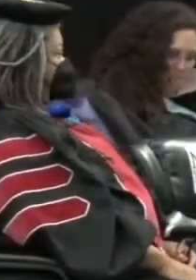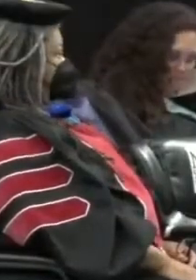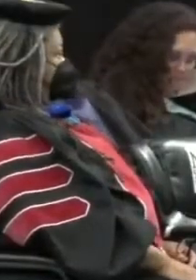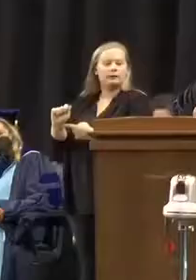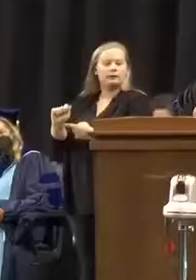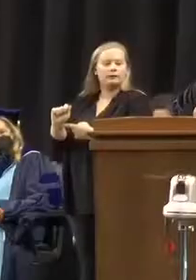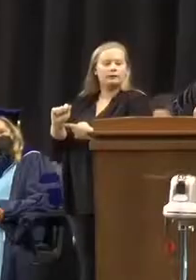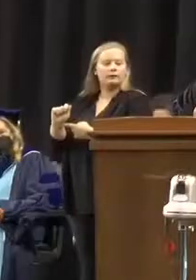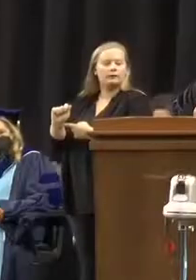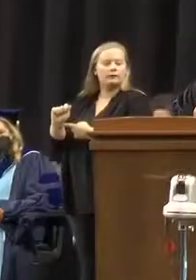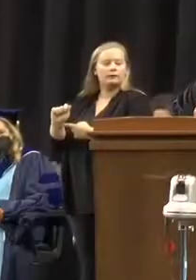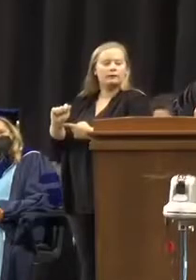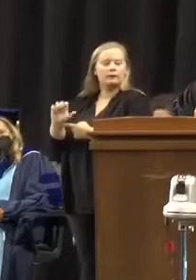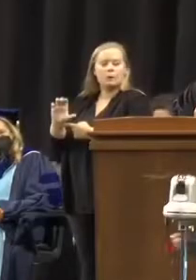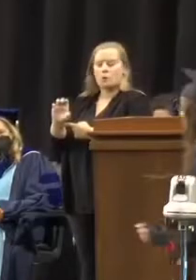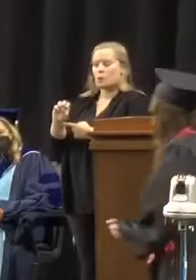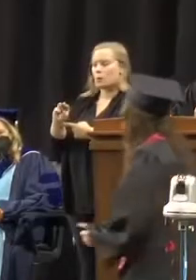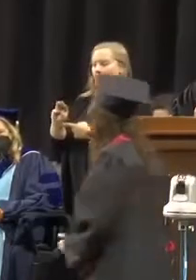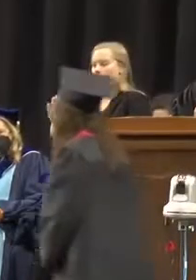Amelia M. Coombs,